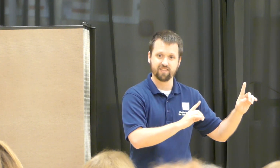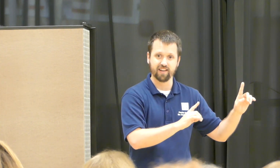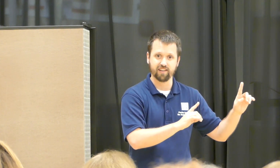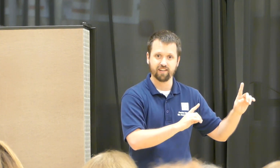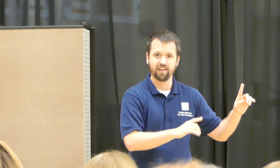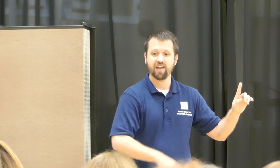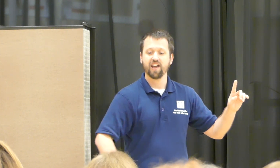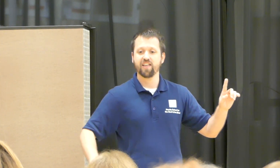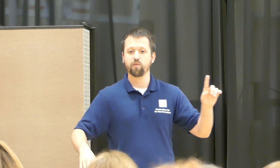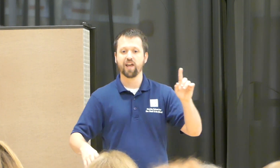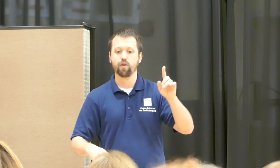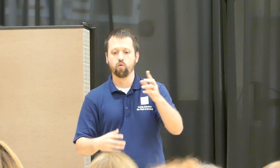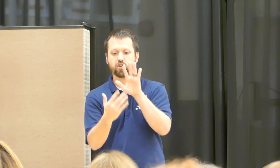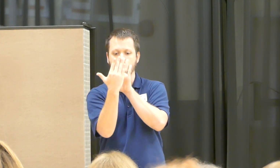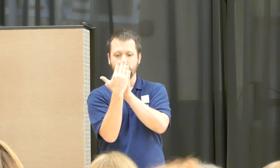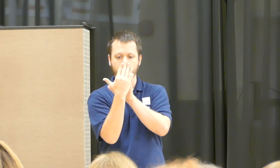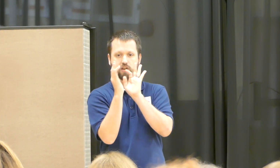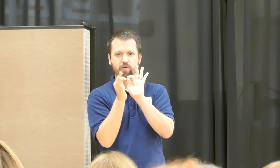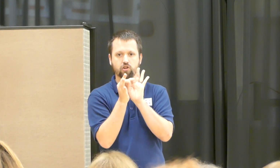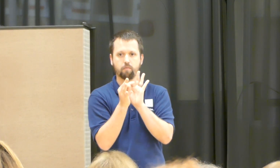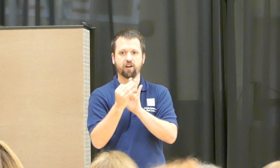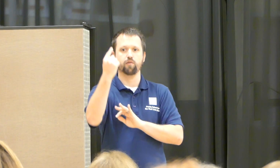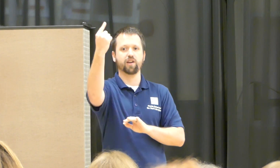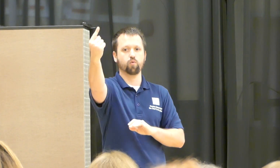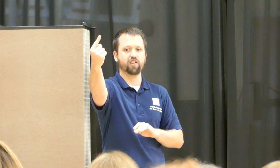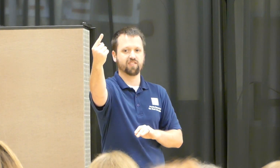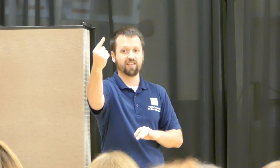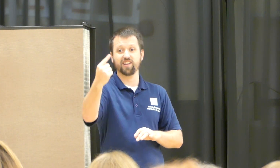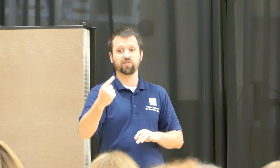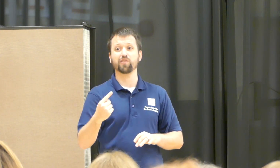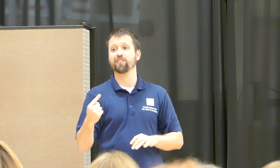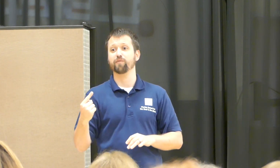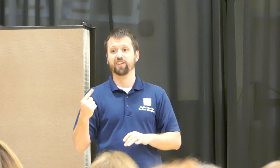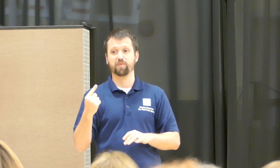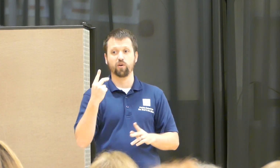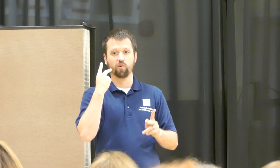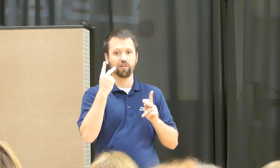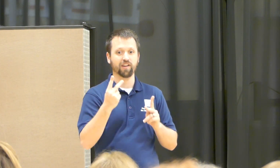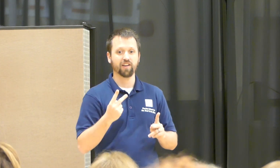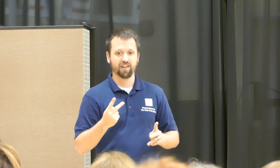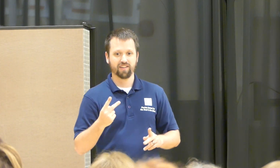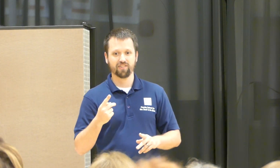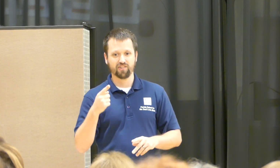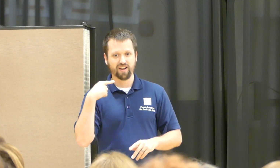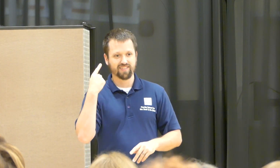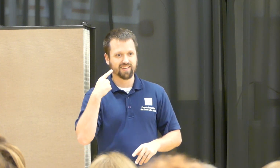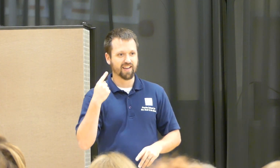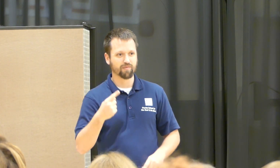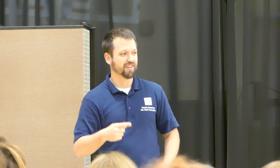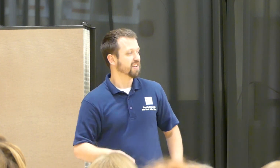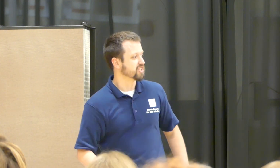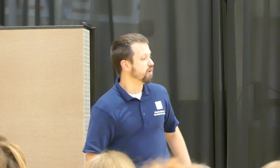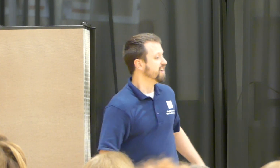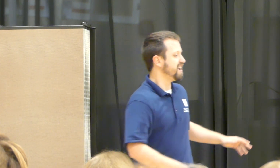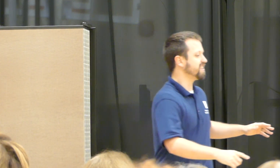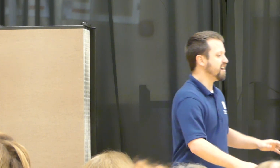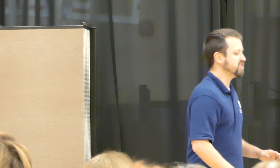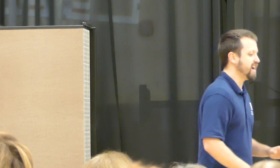second. And then we had 1 doing close-up interpreting, and then we had 1 on the stage. It was something to behold. It's crazy times. So tactile signing